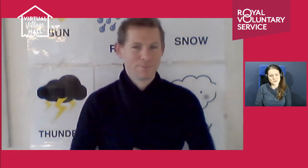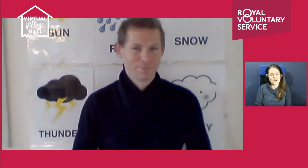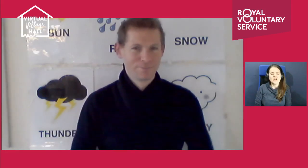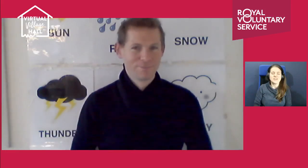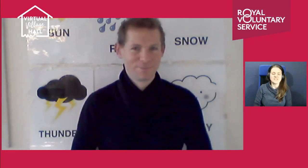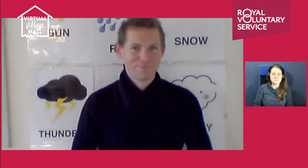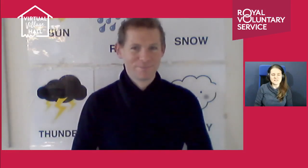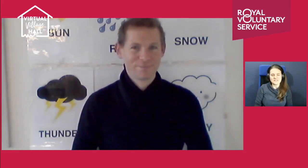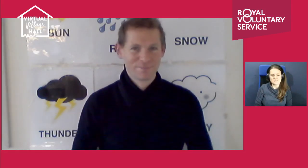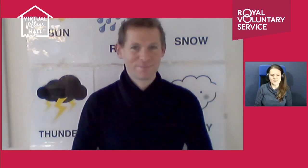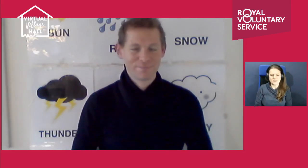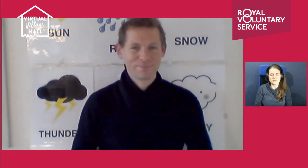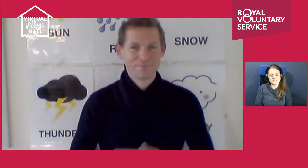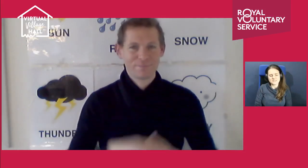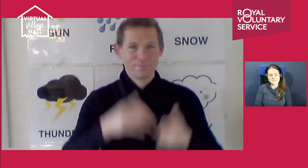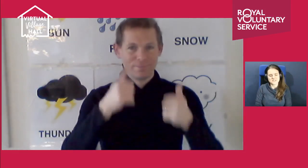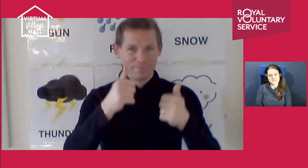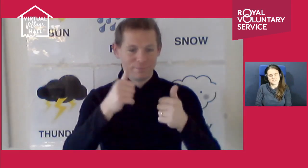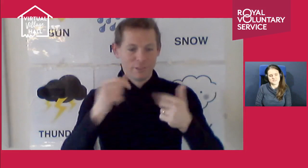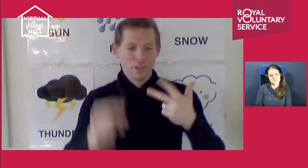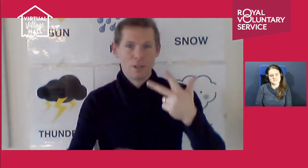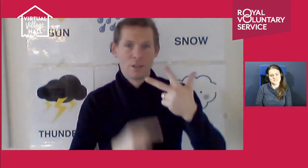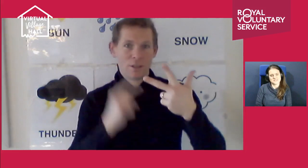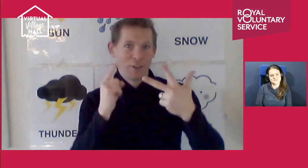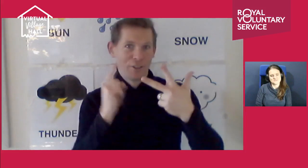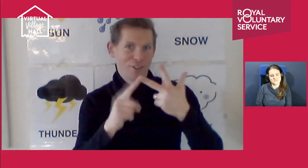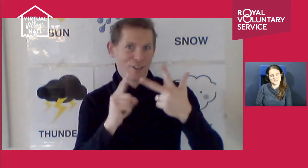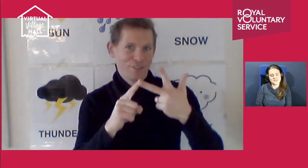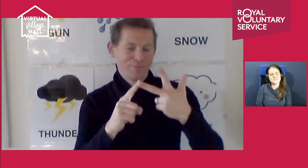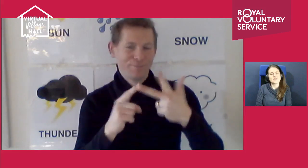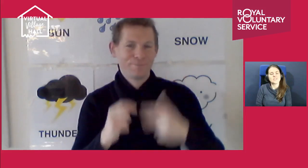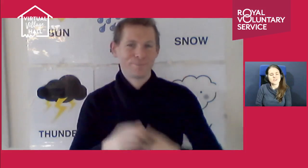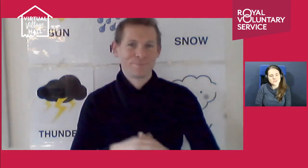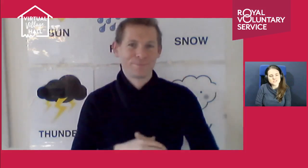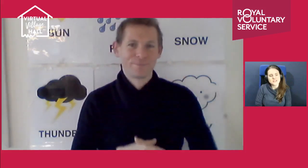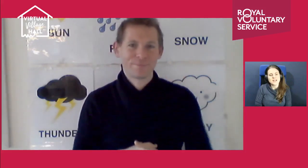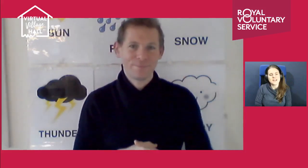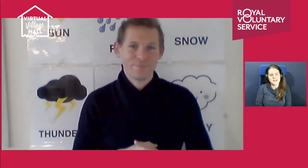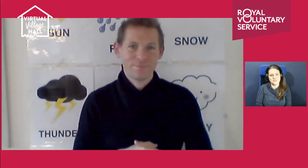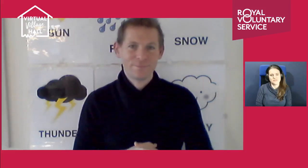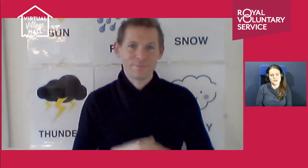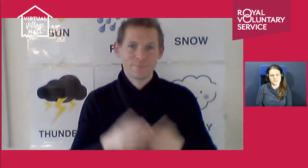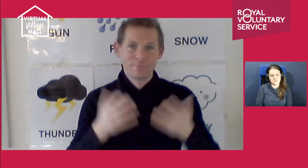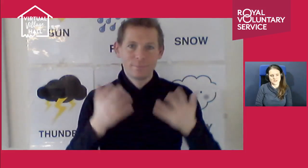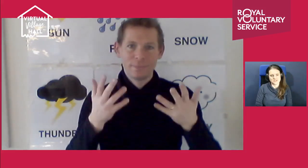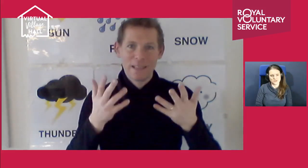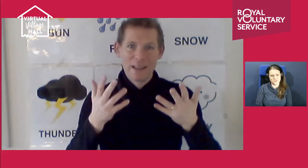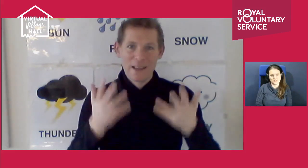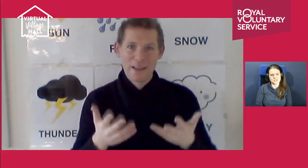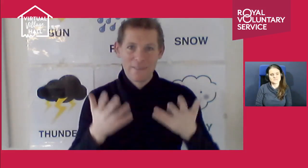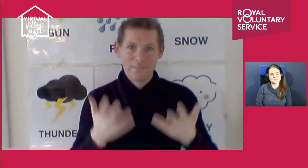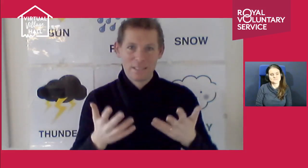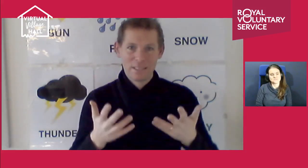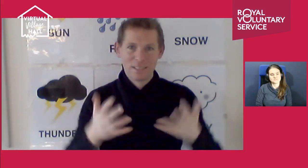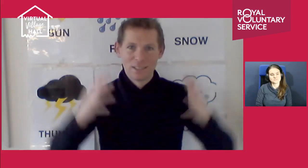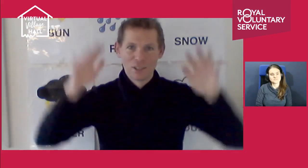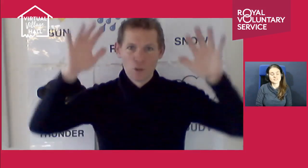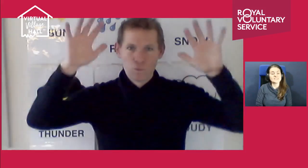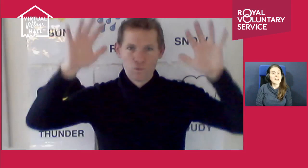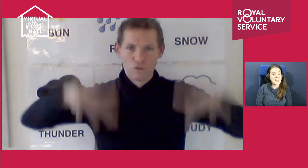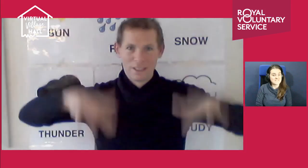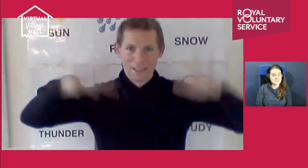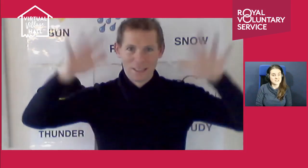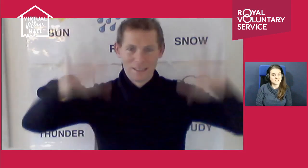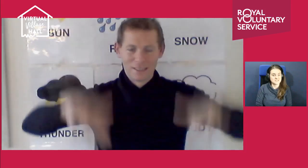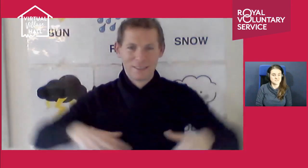okay, so it's a bit similar, but you see those subtle differences. Okay, now the third level of rain that we're going to talk about